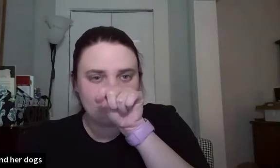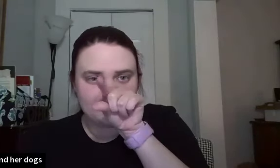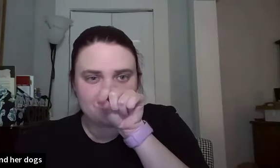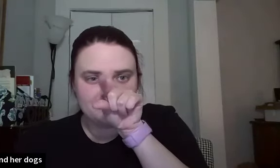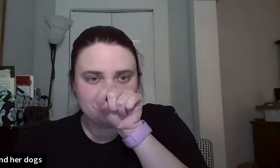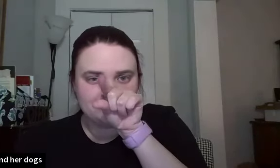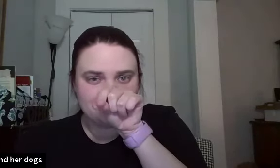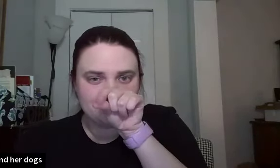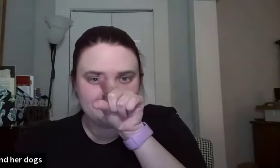Bird.